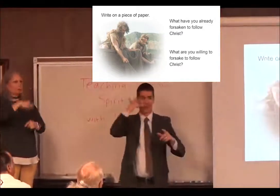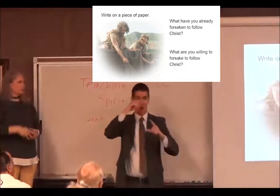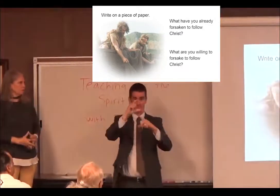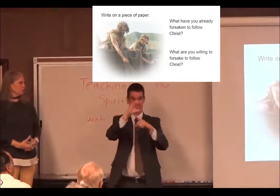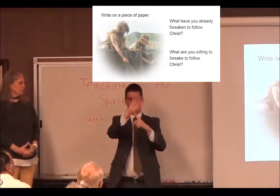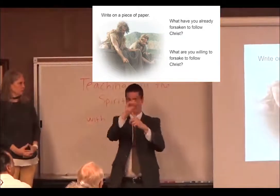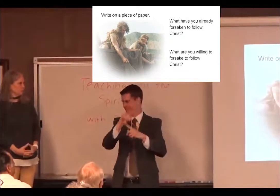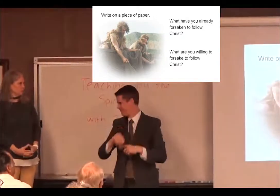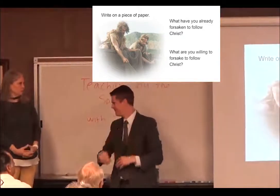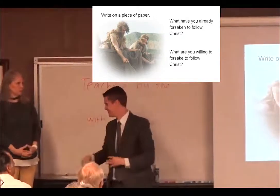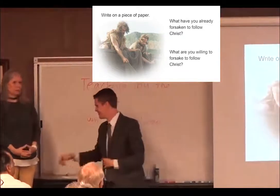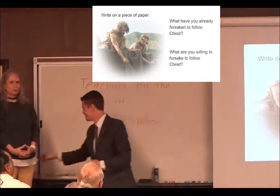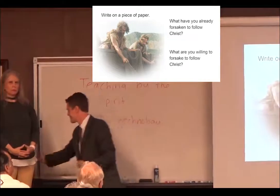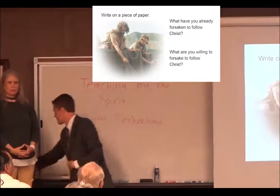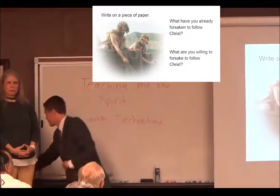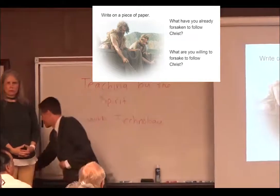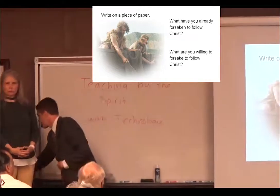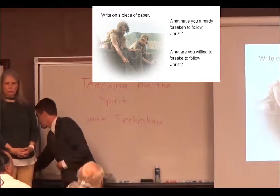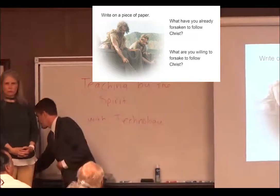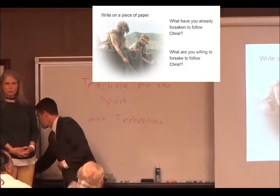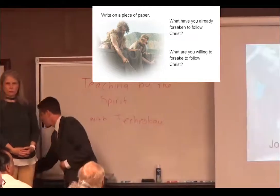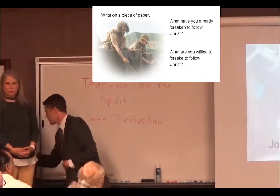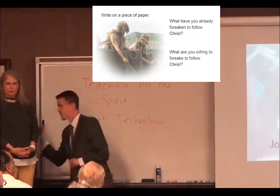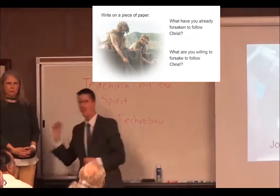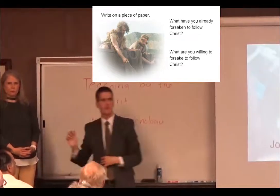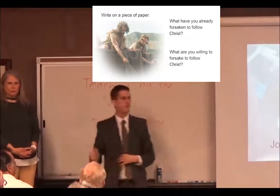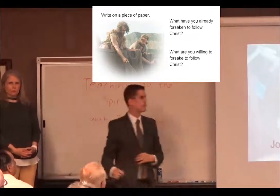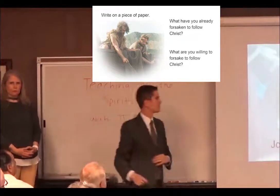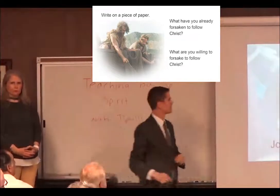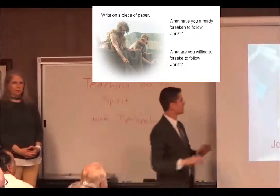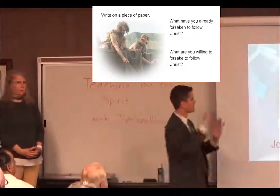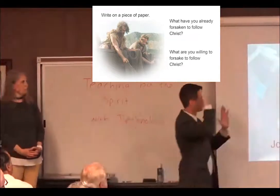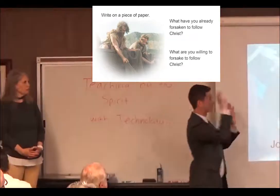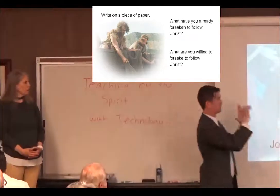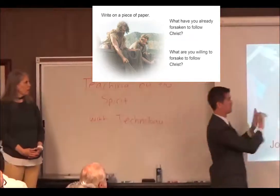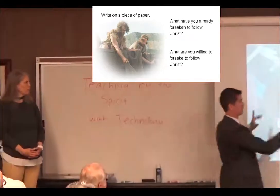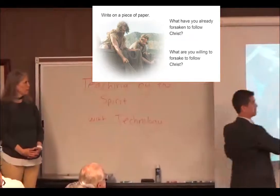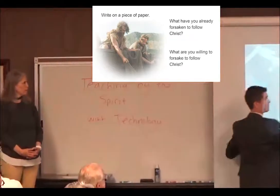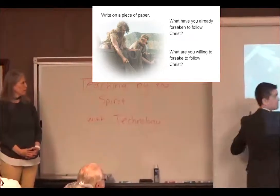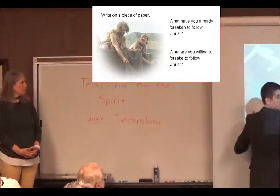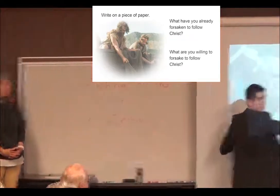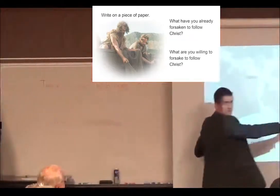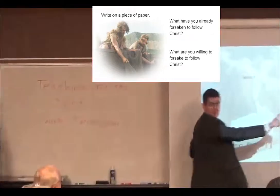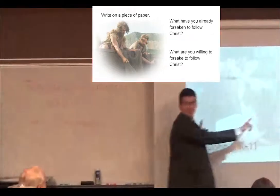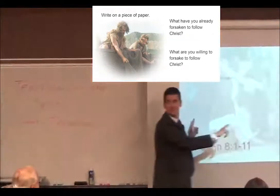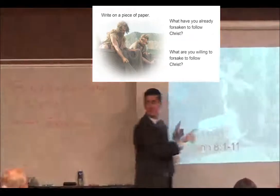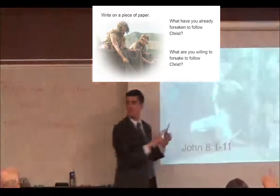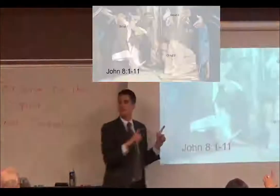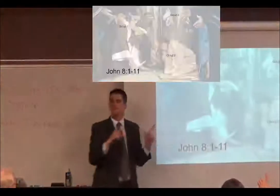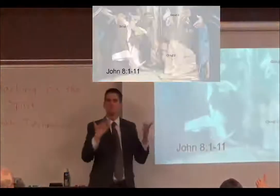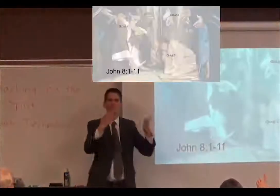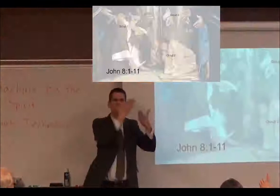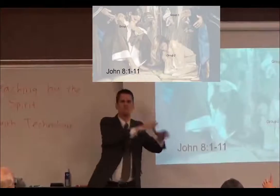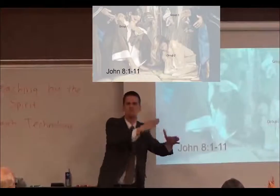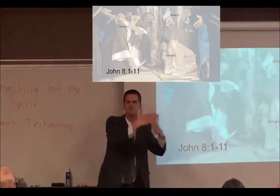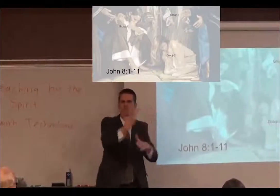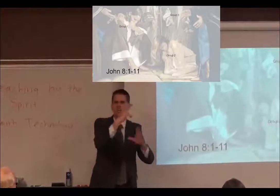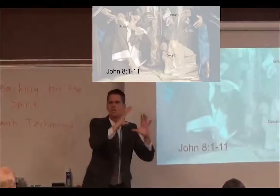Right? Letting people take pictures of your PowerPoint screenshots, that too. Notice this picture.